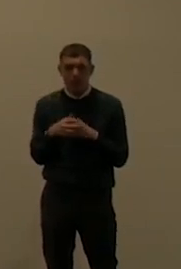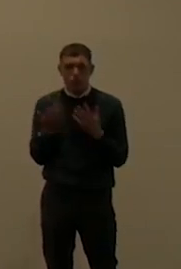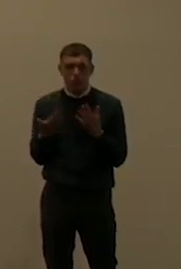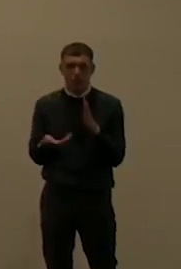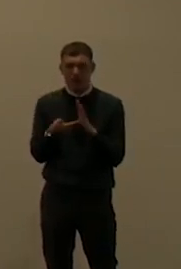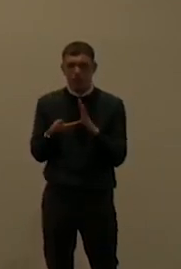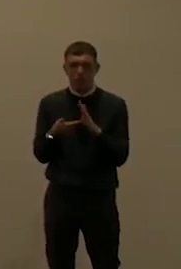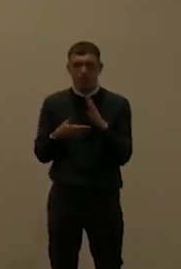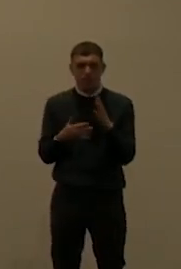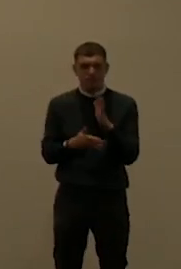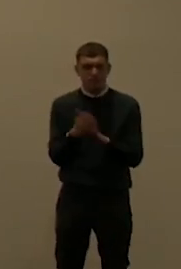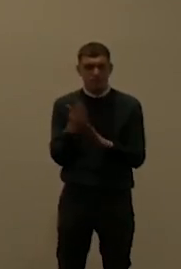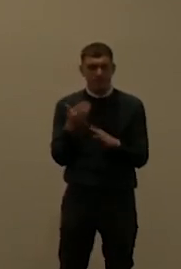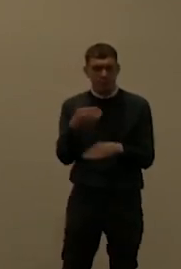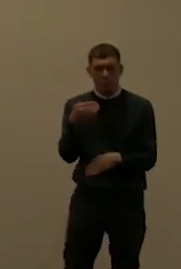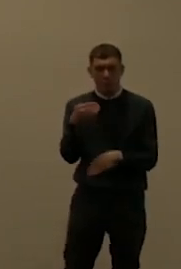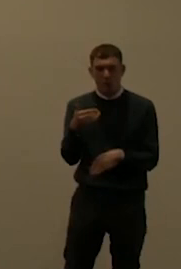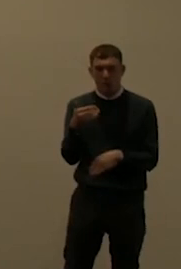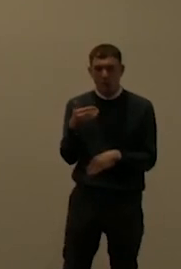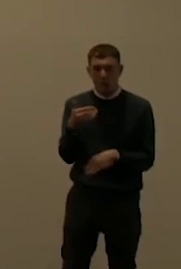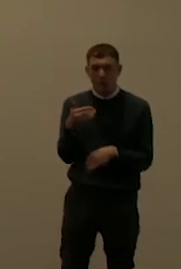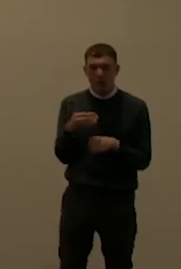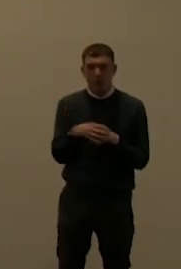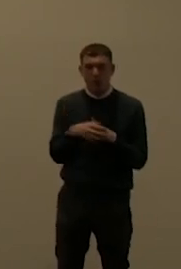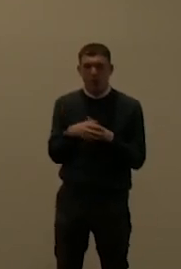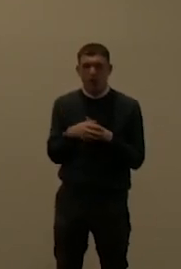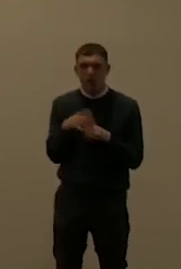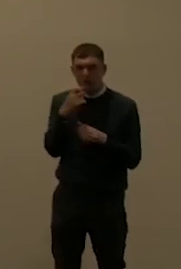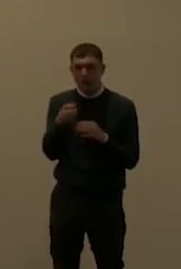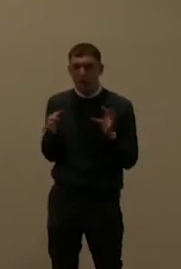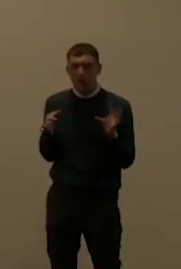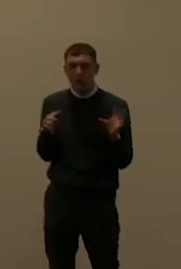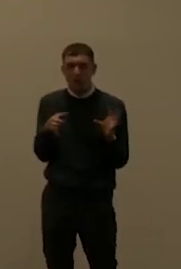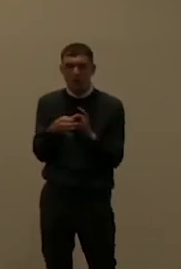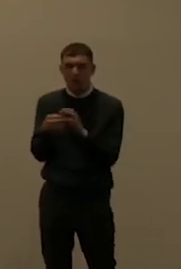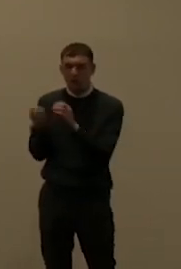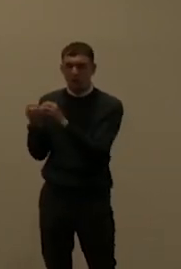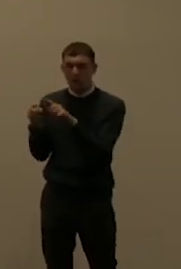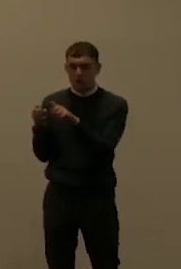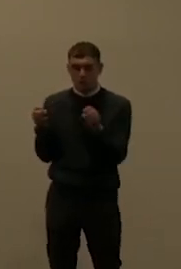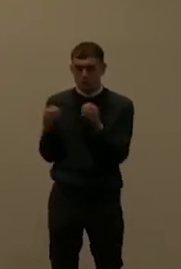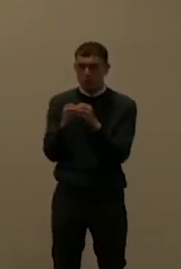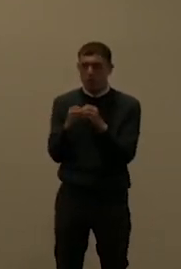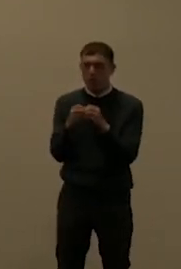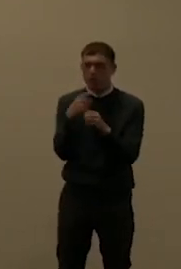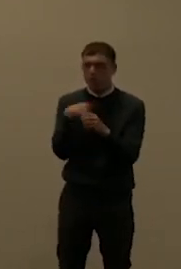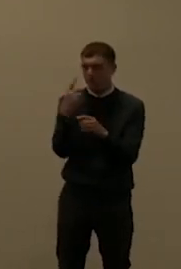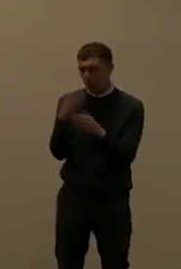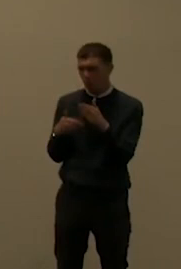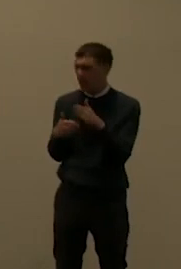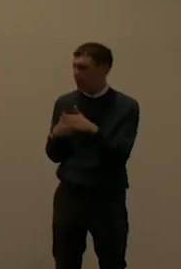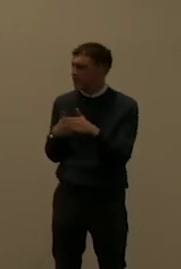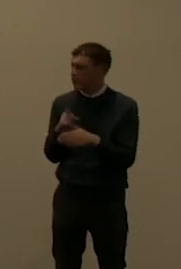Yeah. Is it possible already to connect both branches to each other? Because I thought it was a limitation as